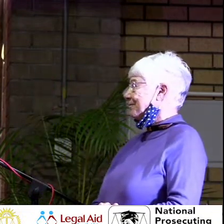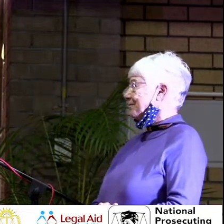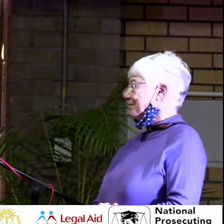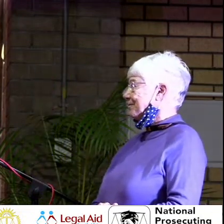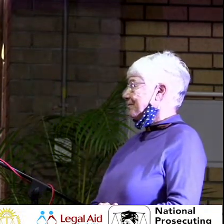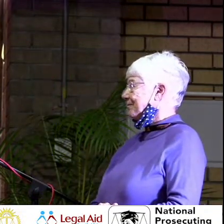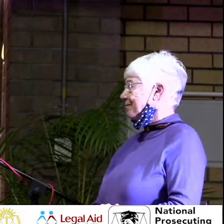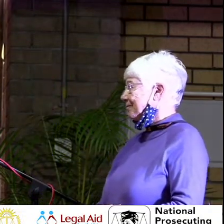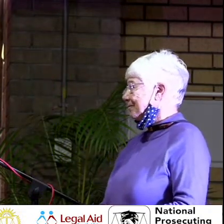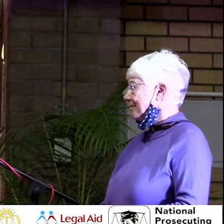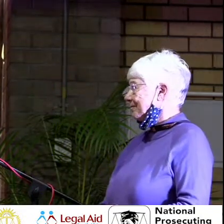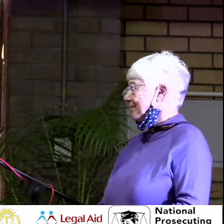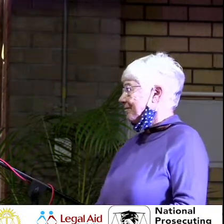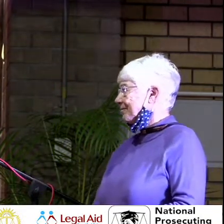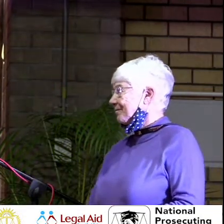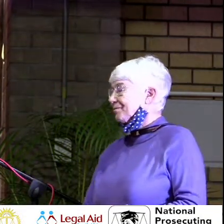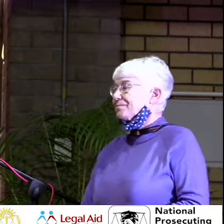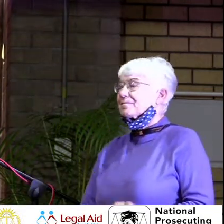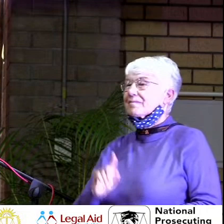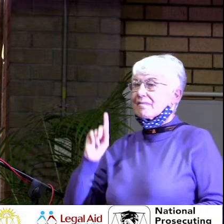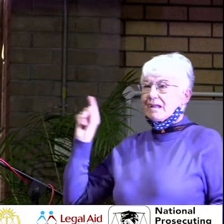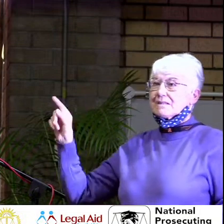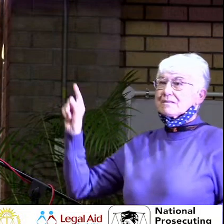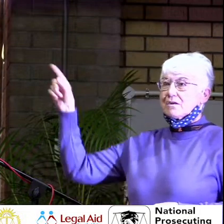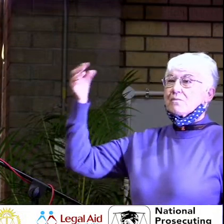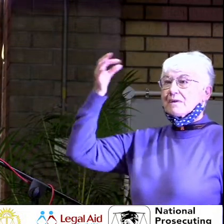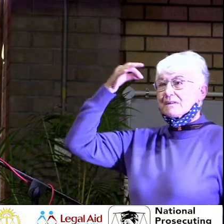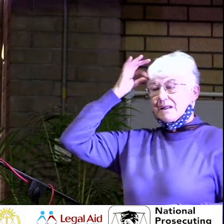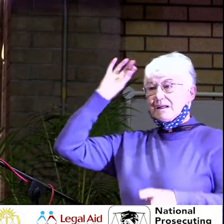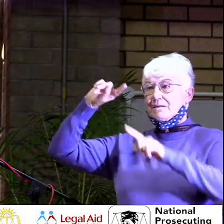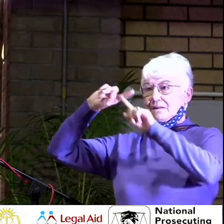I am from the Department of Correctional Services.